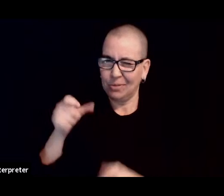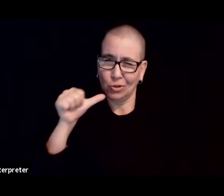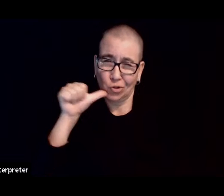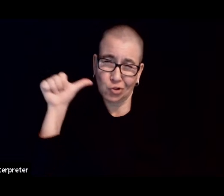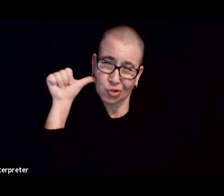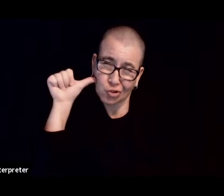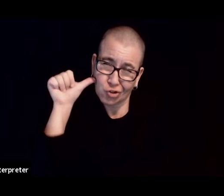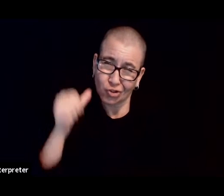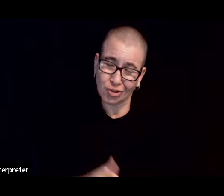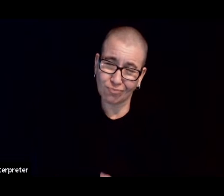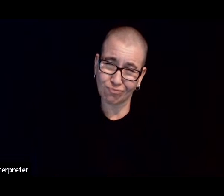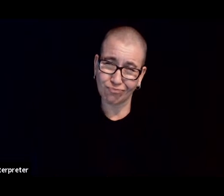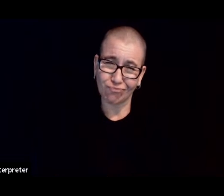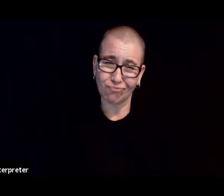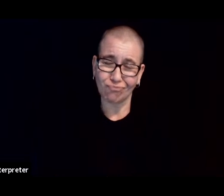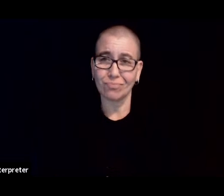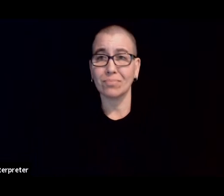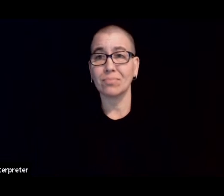We are now at